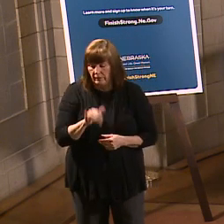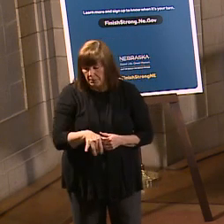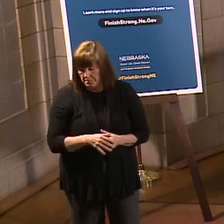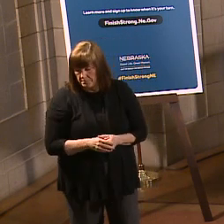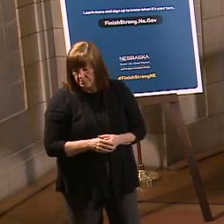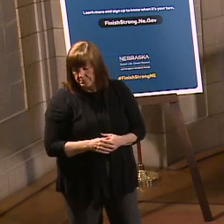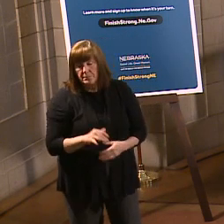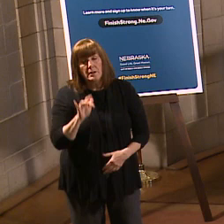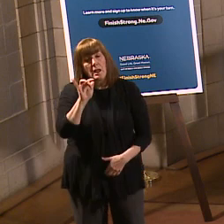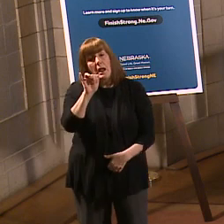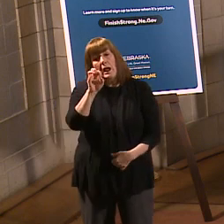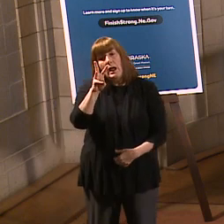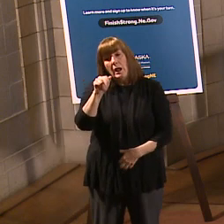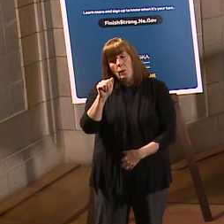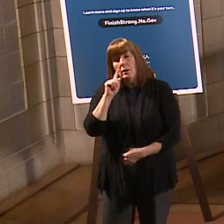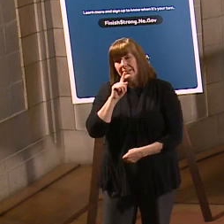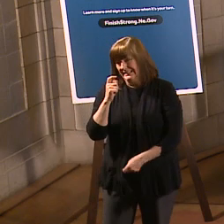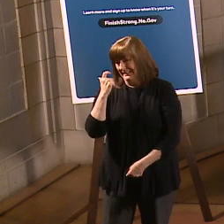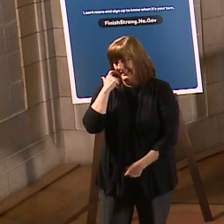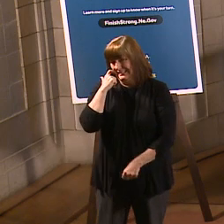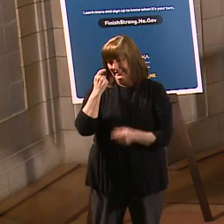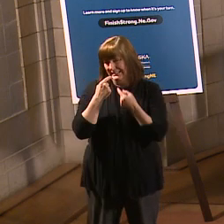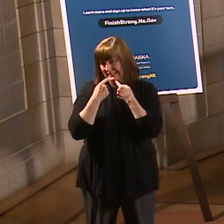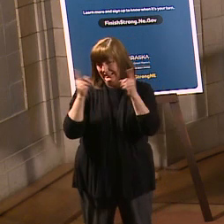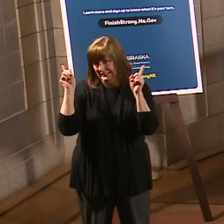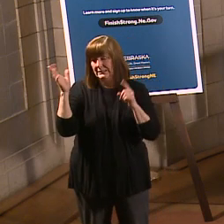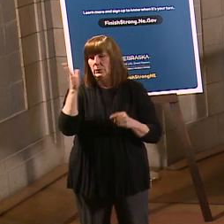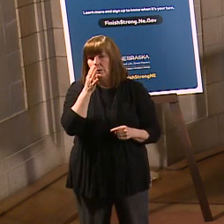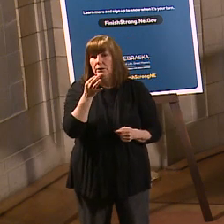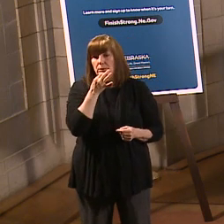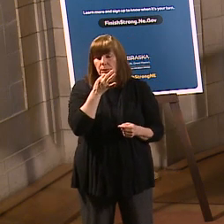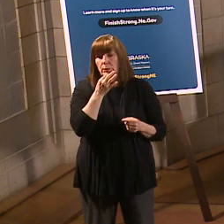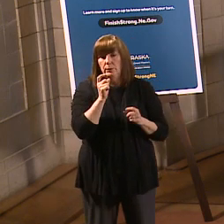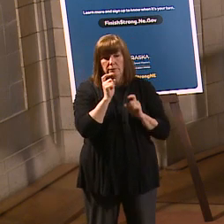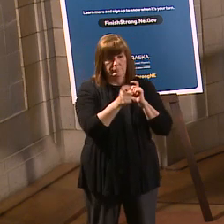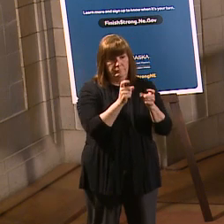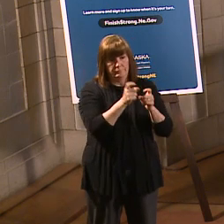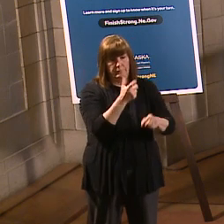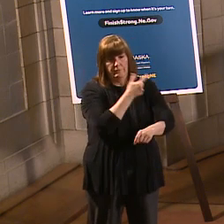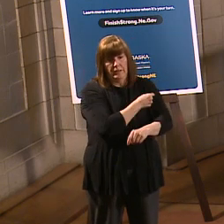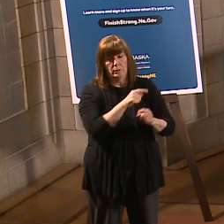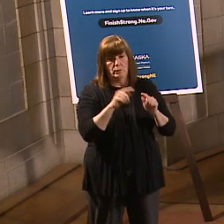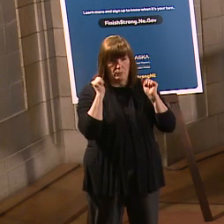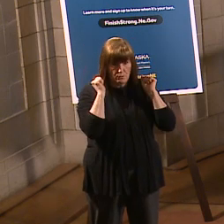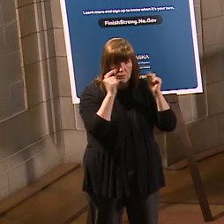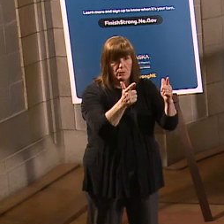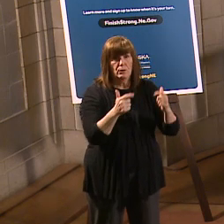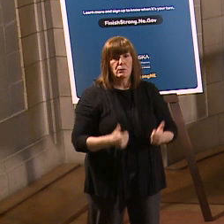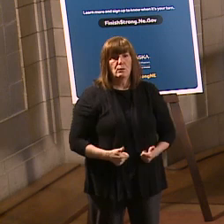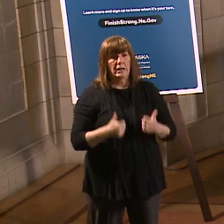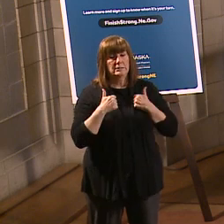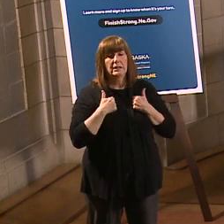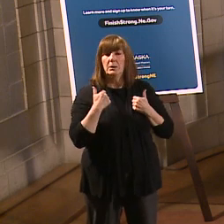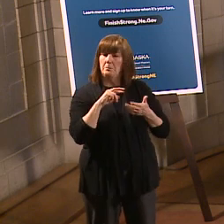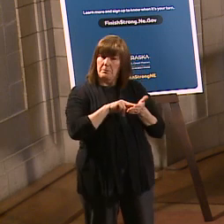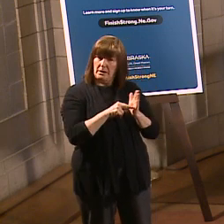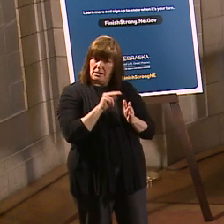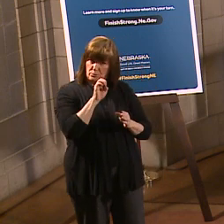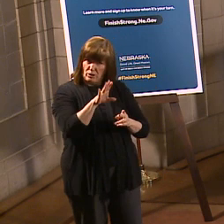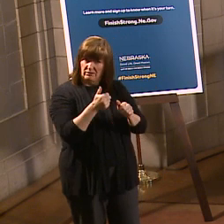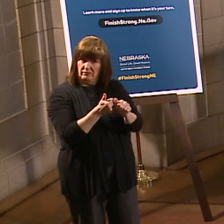Iowa is among the latest states to announce it will soon be giving vaccinations to all residents. Is Nebraska falling behind in that regard, and